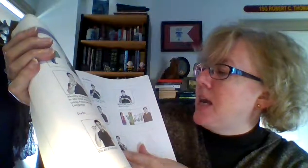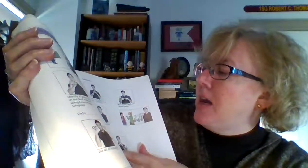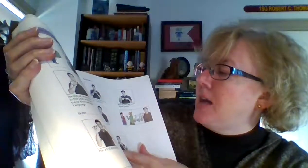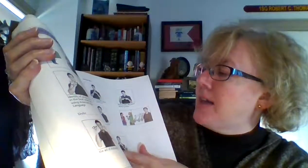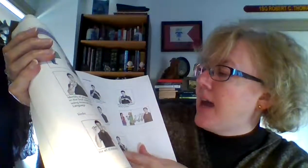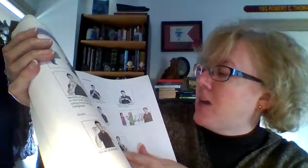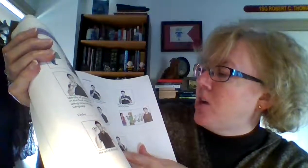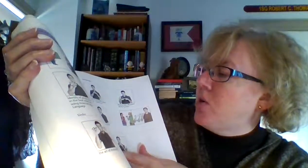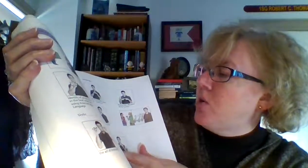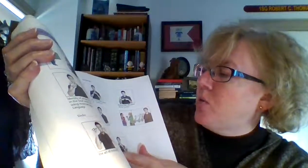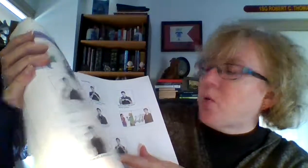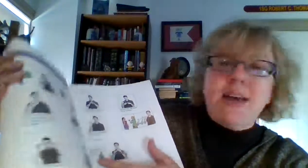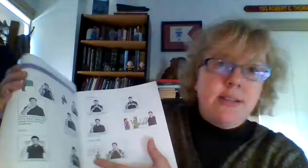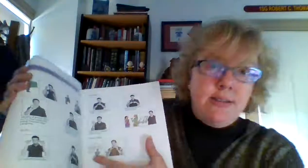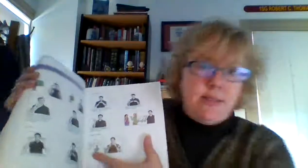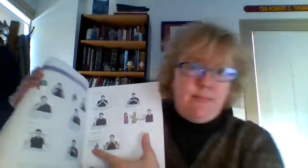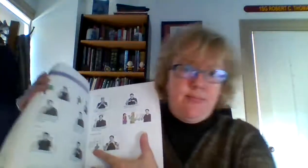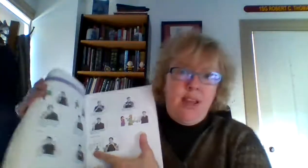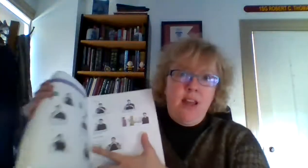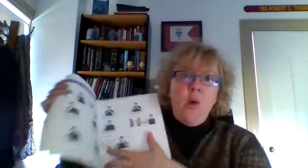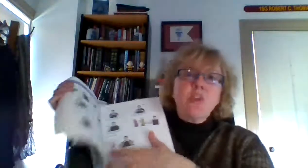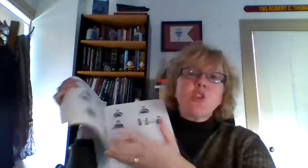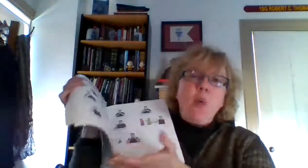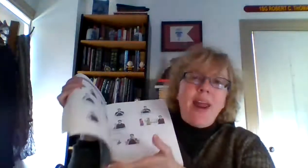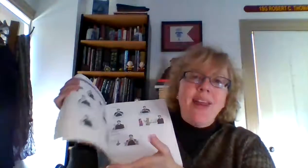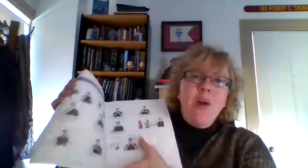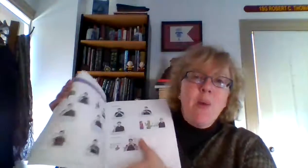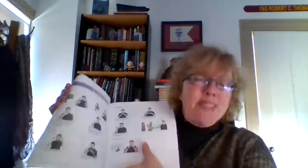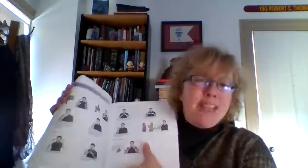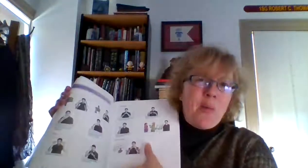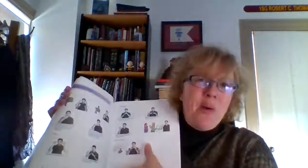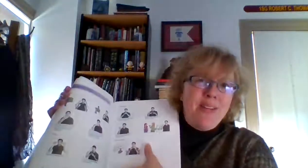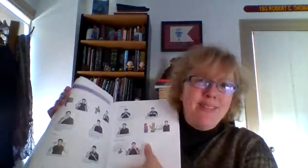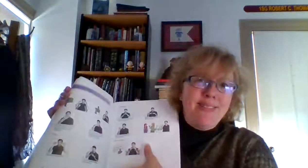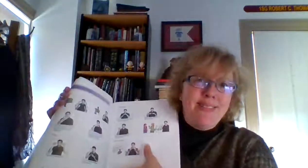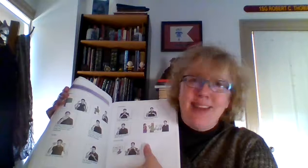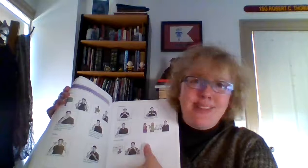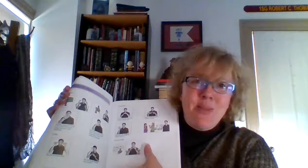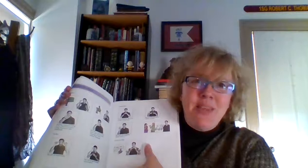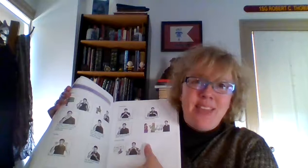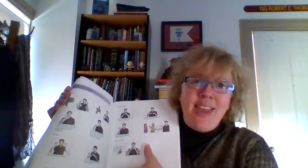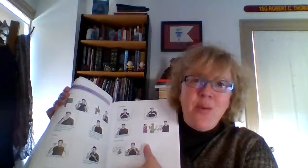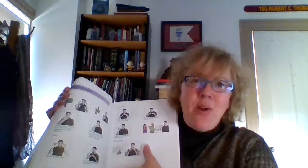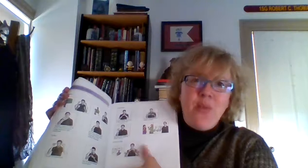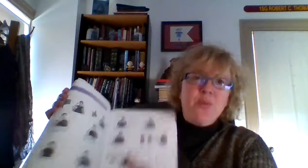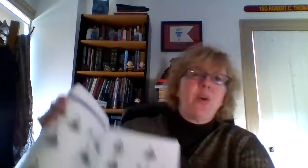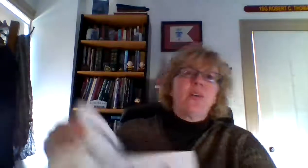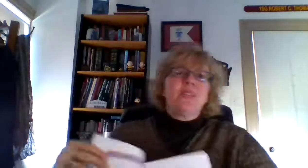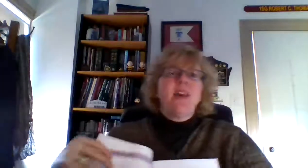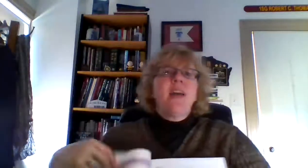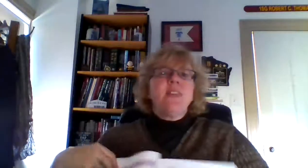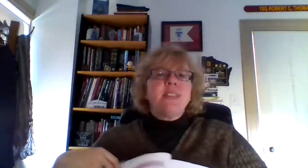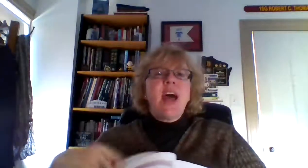merci, thank you, gracias, which is great, but it's like, well, that doesn't mean thank you in all those words. The sign